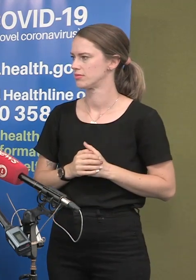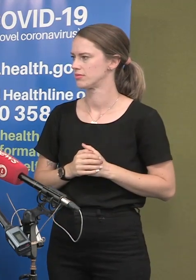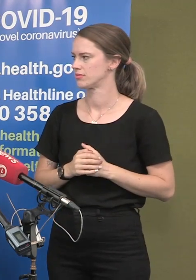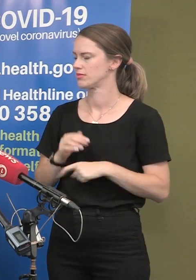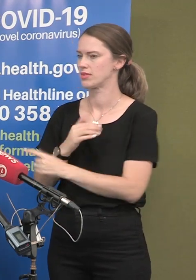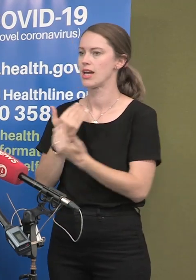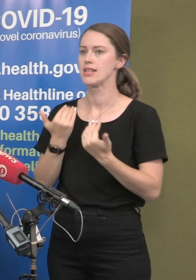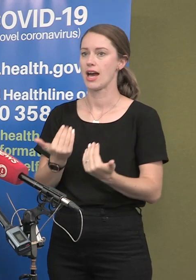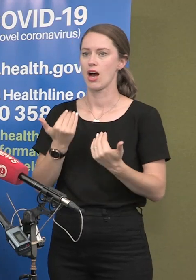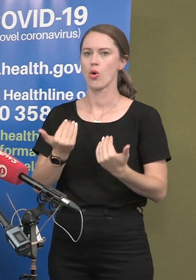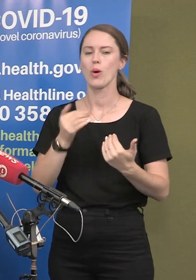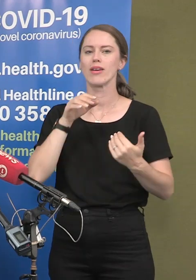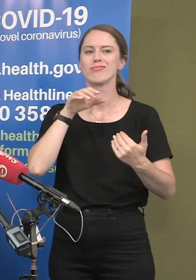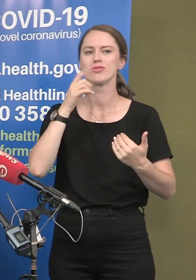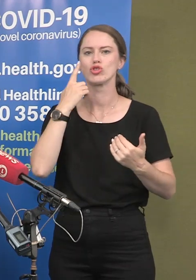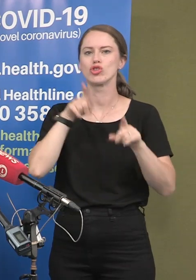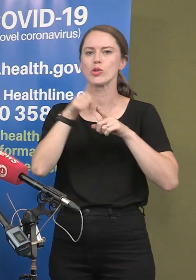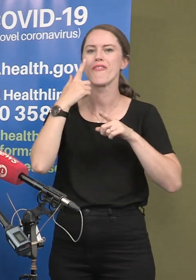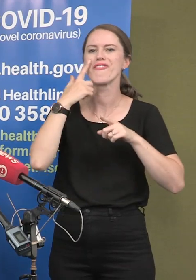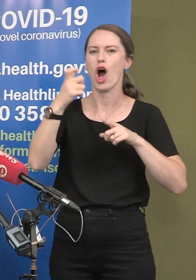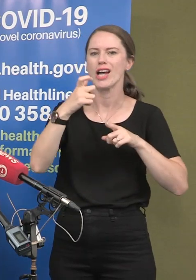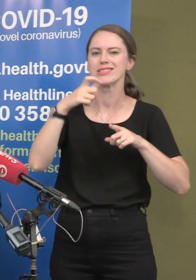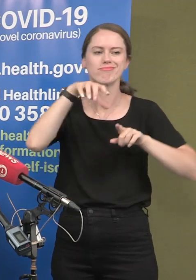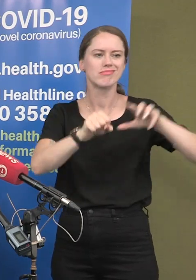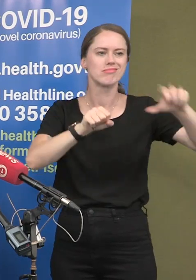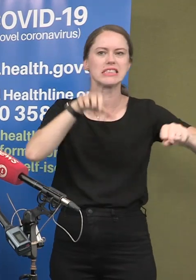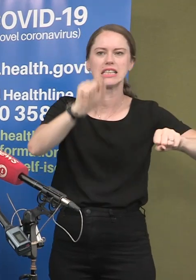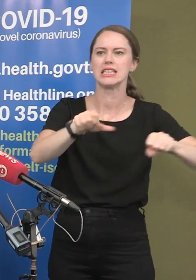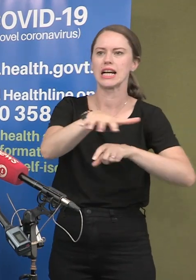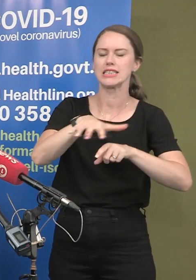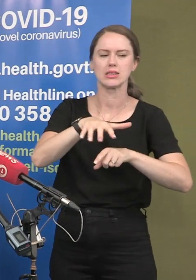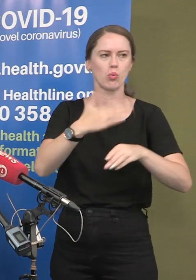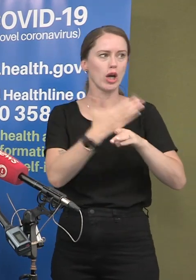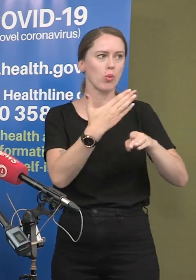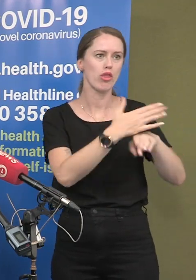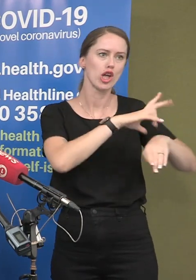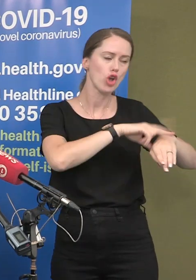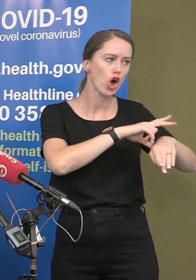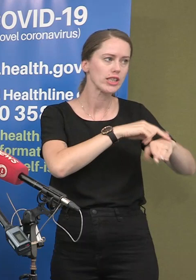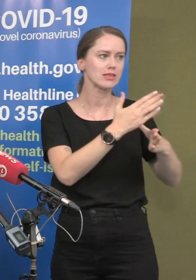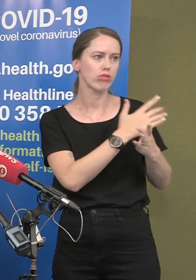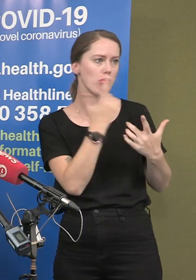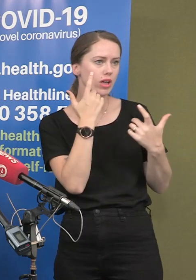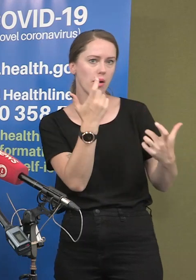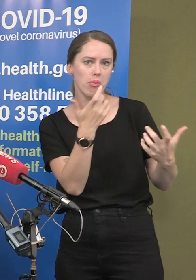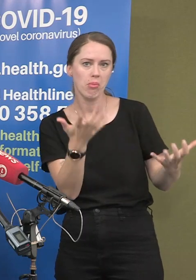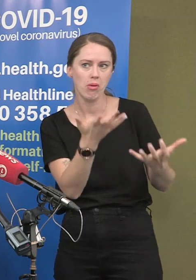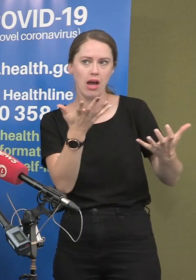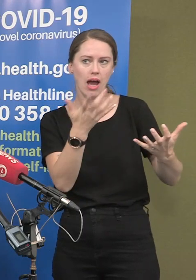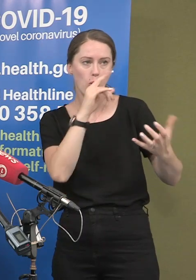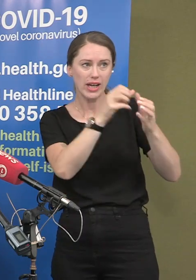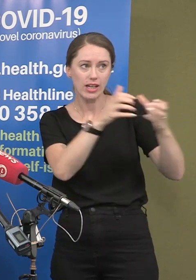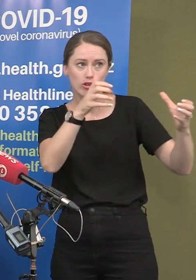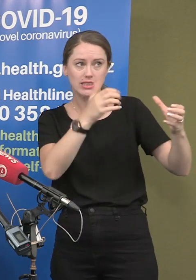is active case finding, so we're working with primary care to see what support they would need to just increase the number